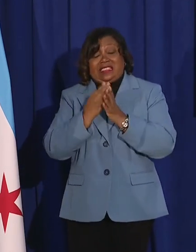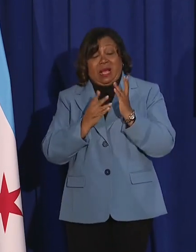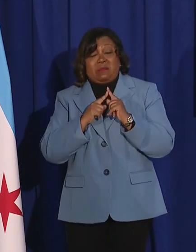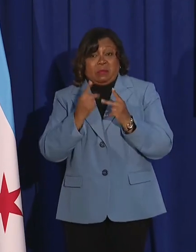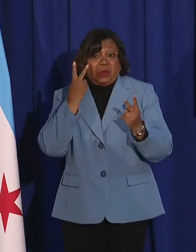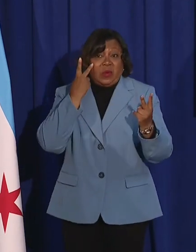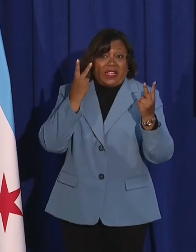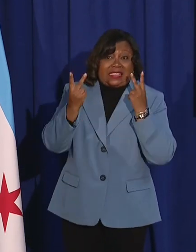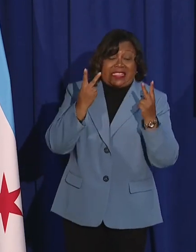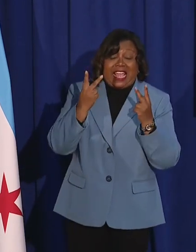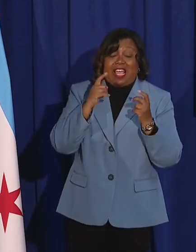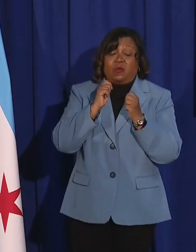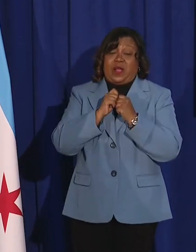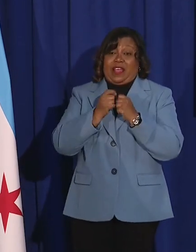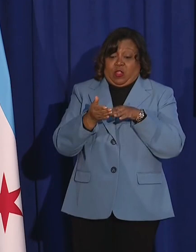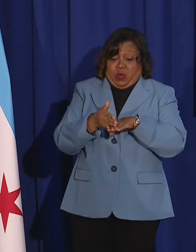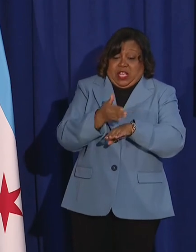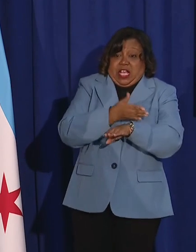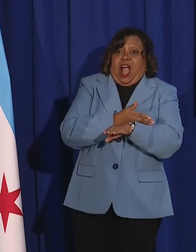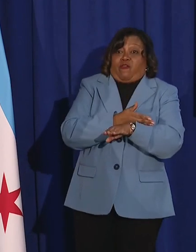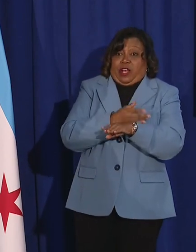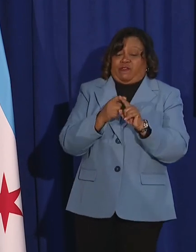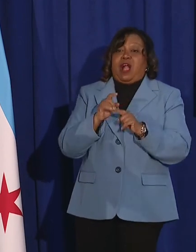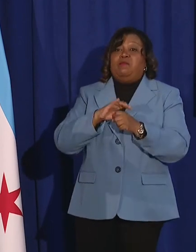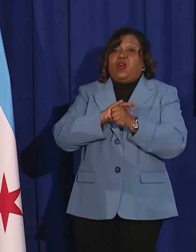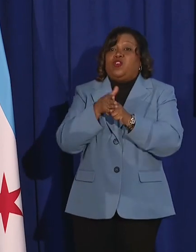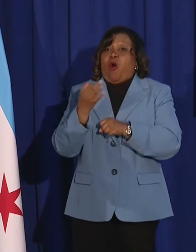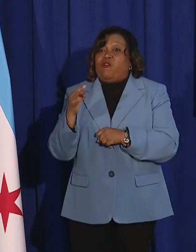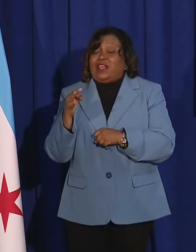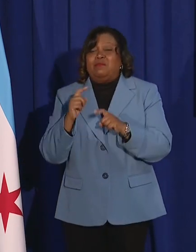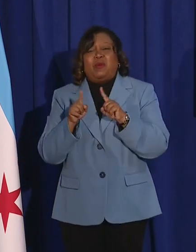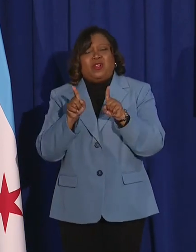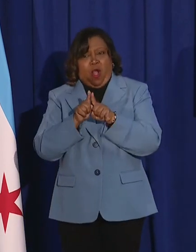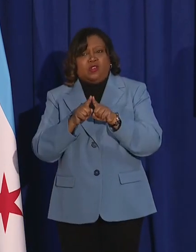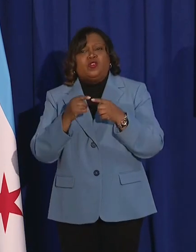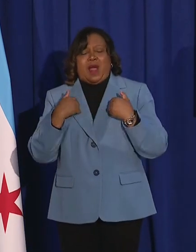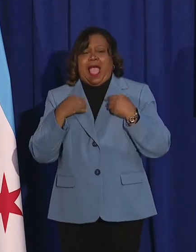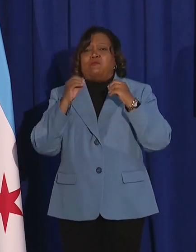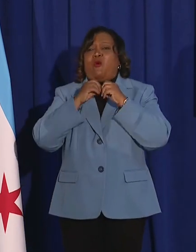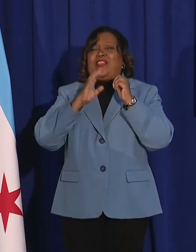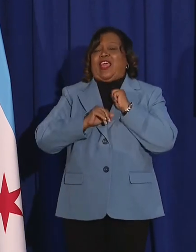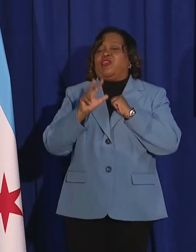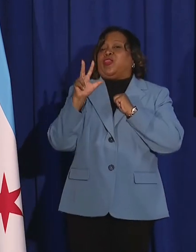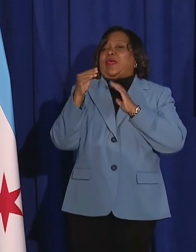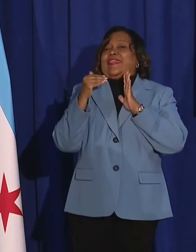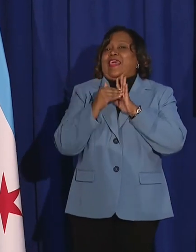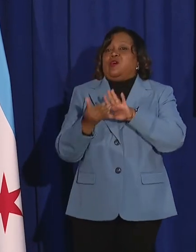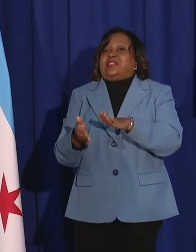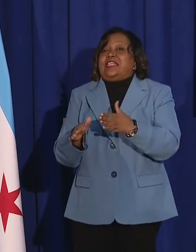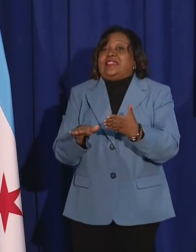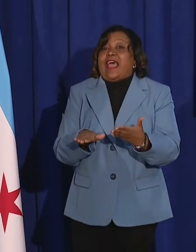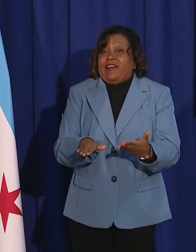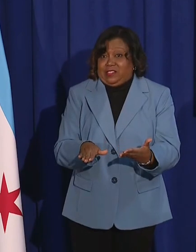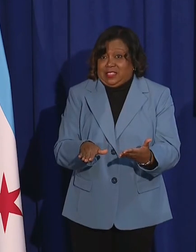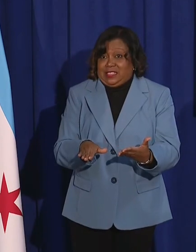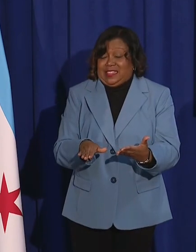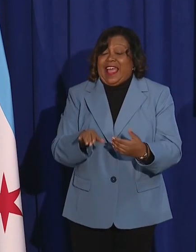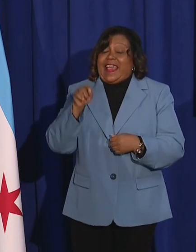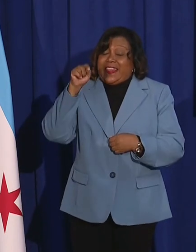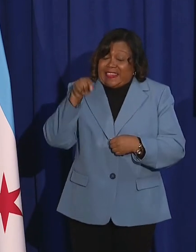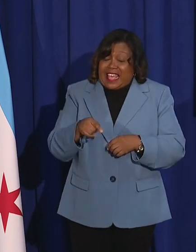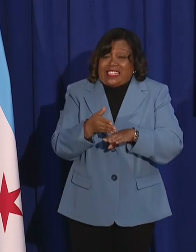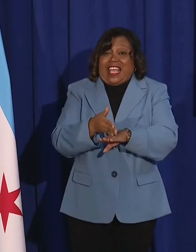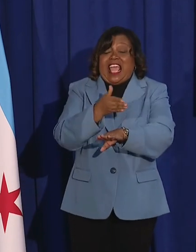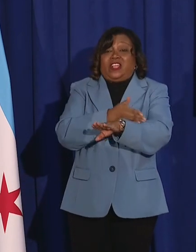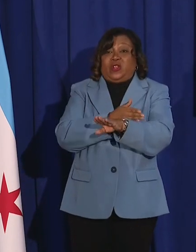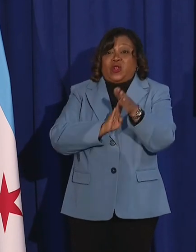are seeing, even with the recovery from COVID. But we've also had more than 3,000 deaths. And this